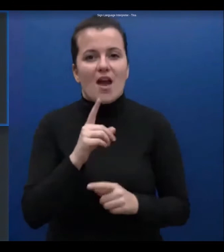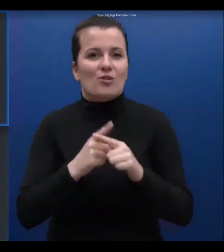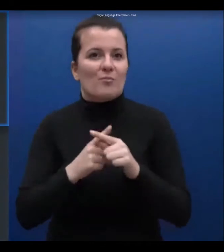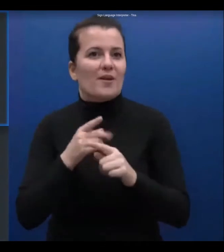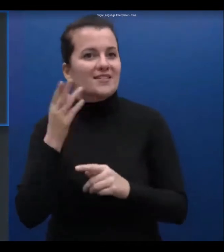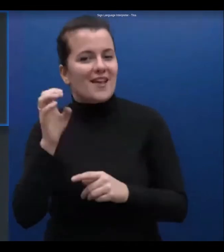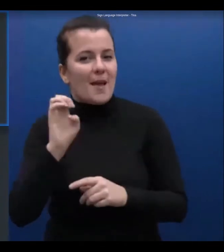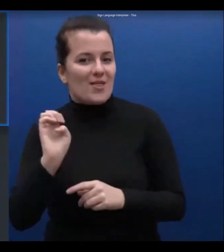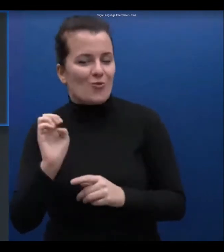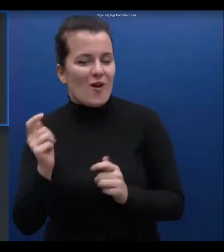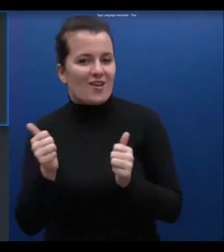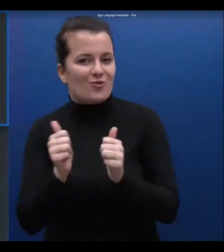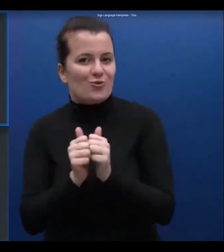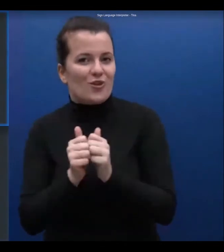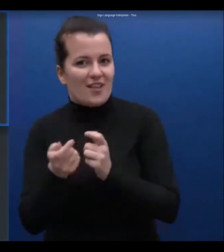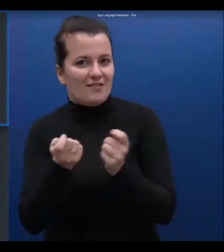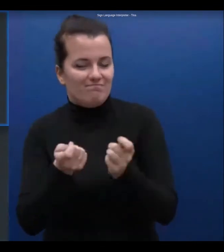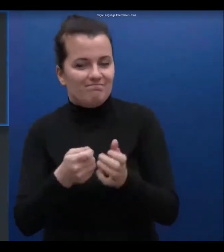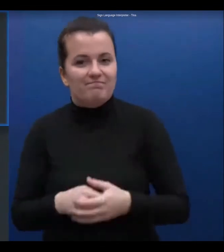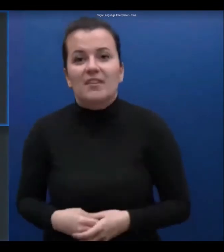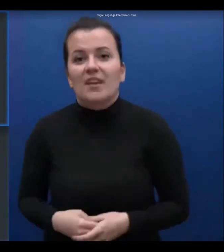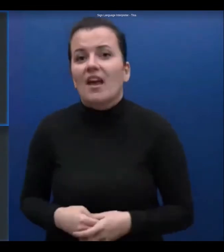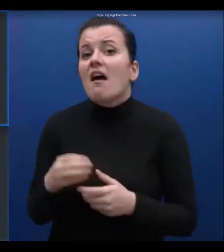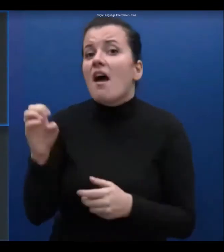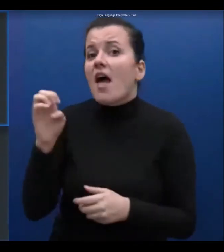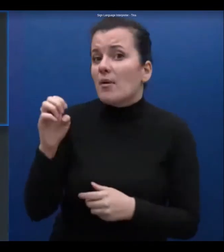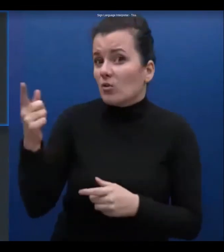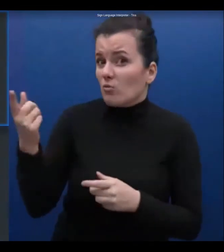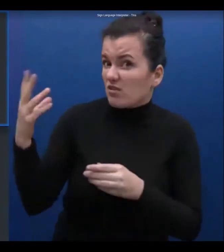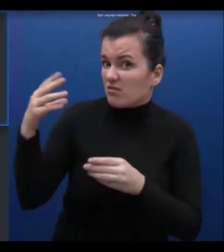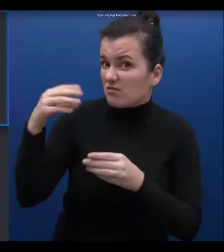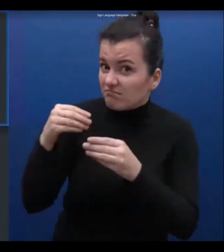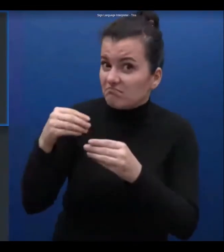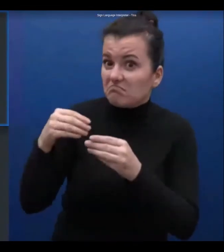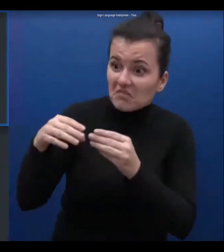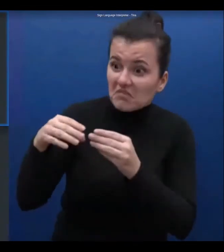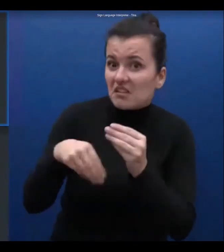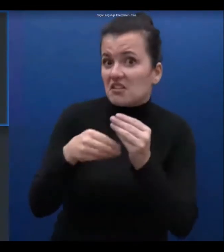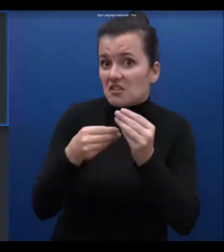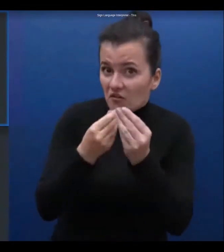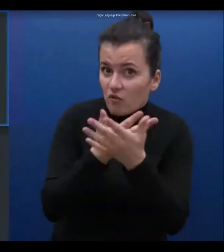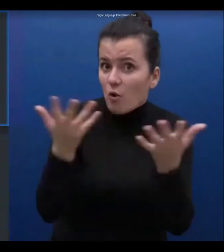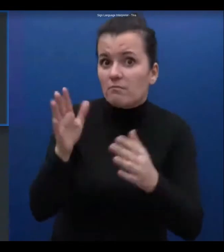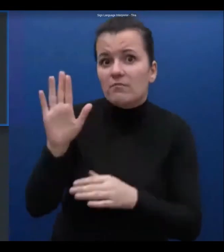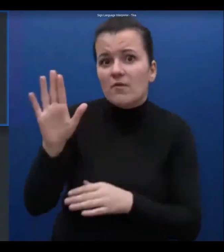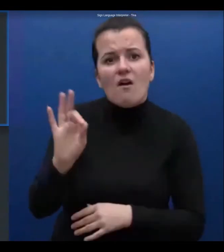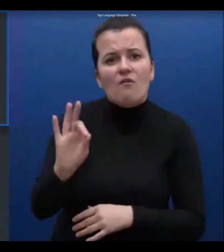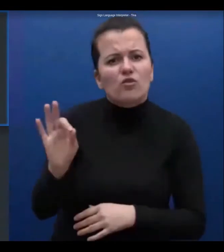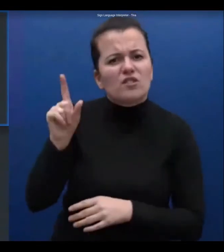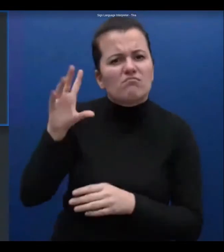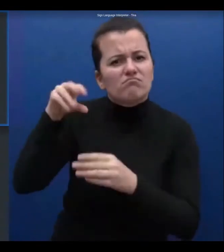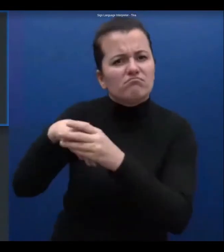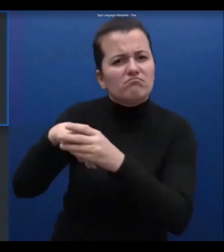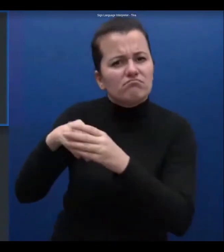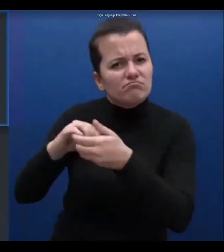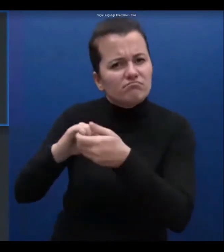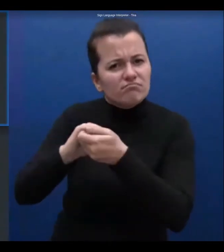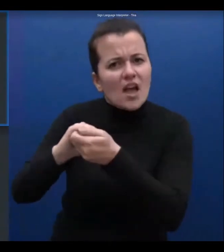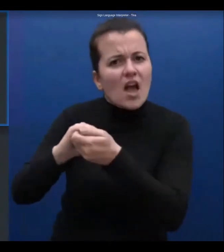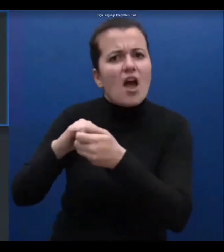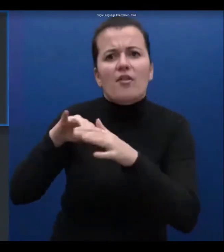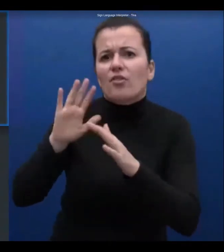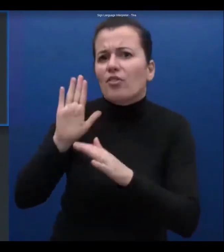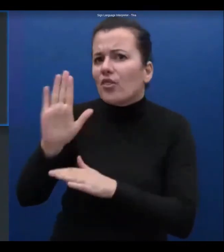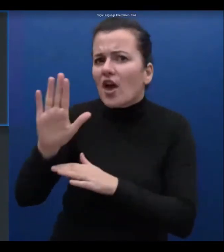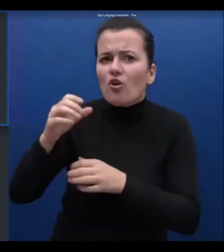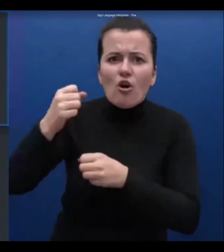Emanuela, would you like to add something about Fondazione Fitzcarraldo, its activities and its role in the ROC project?